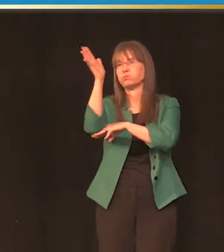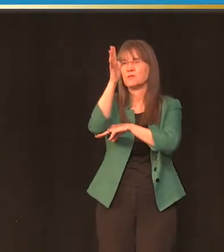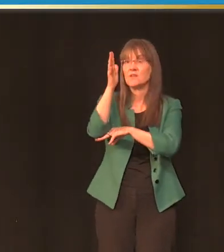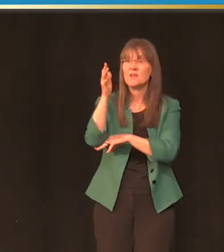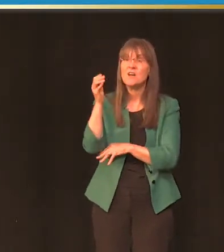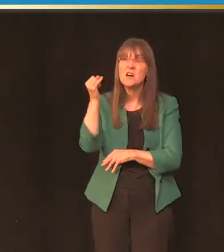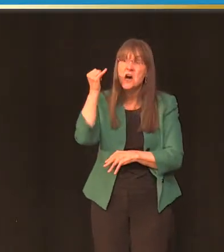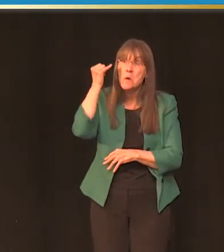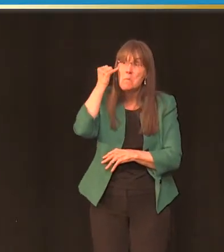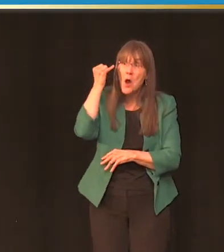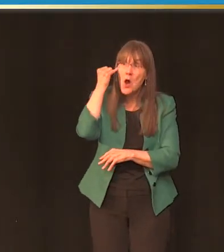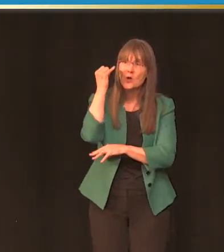sways.